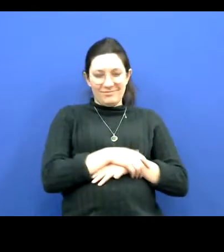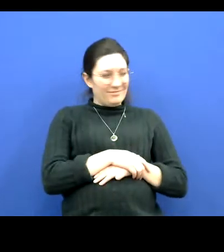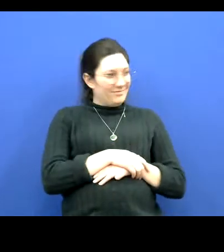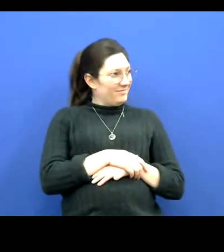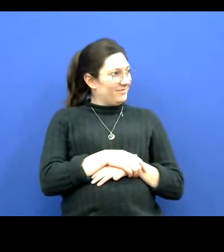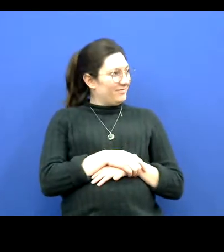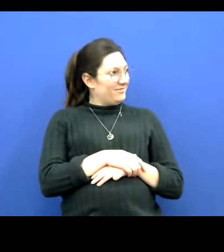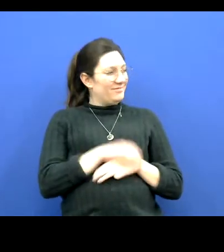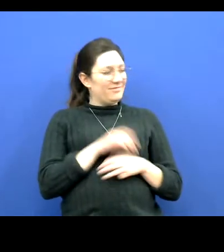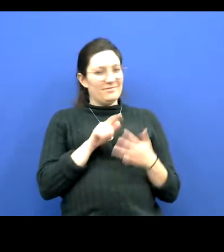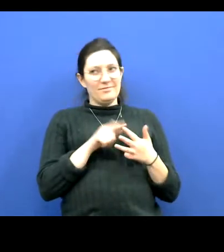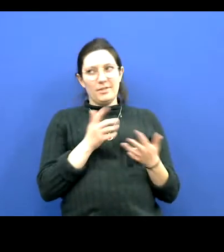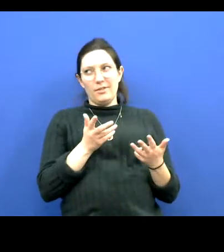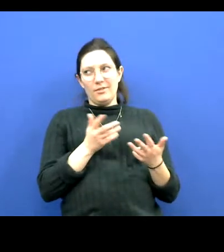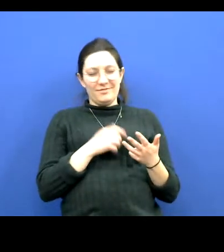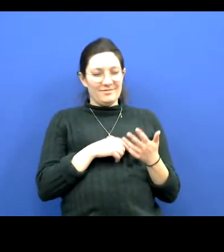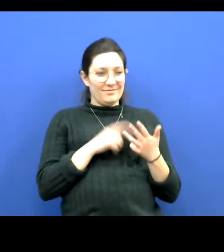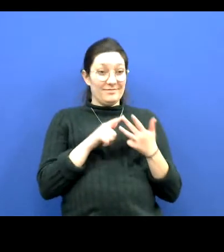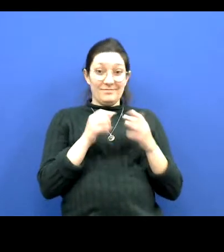Any further comments?